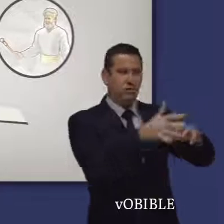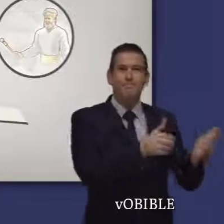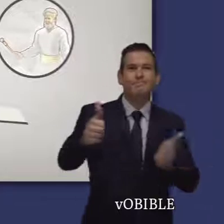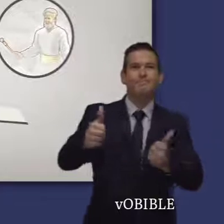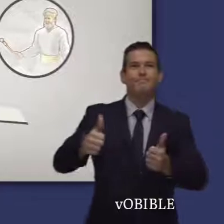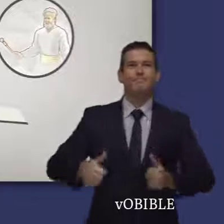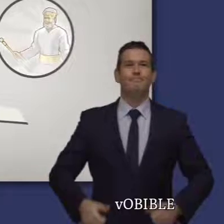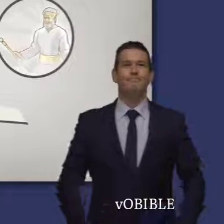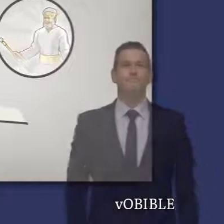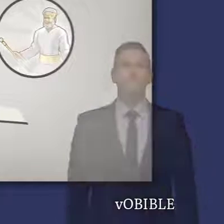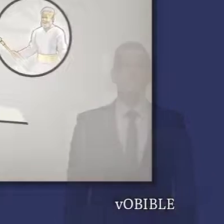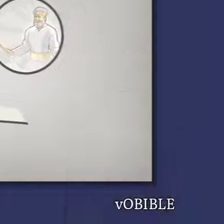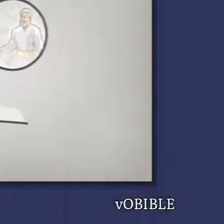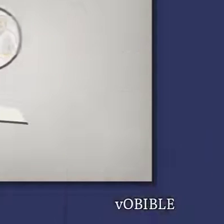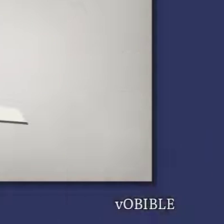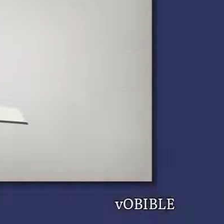messianic kingdom.